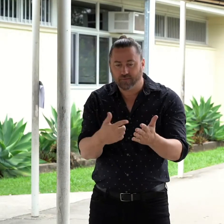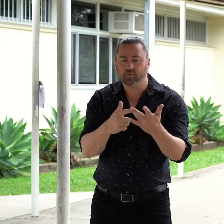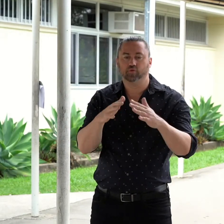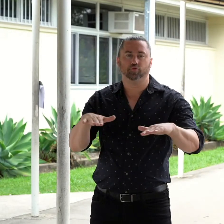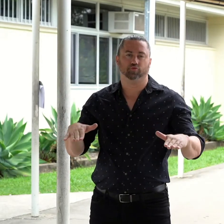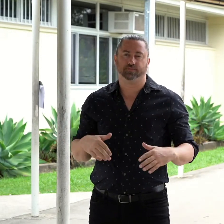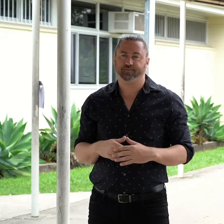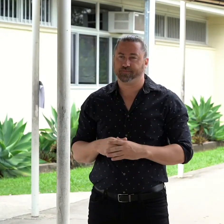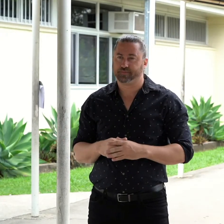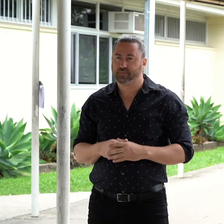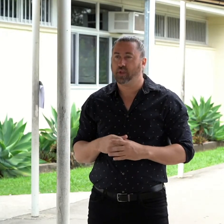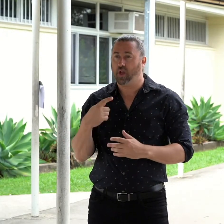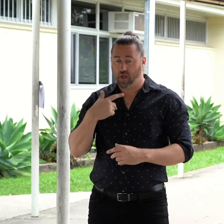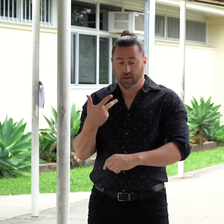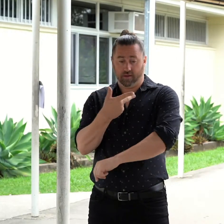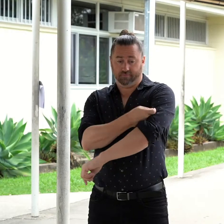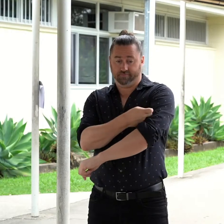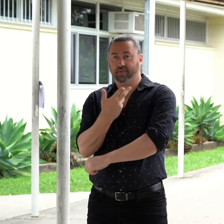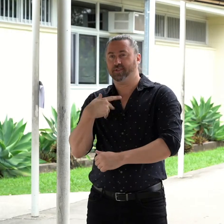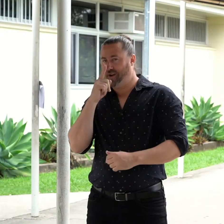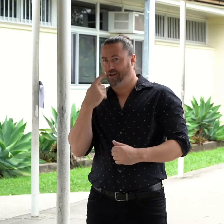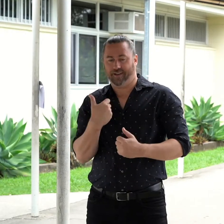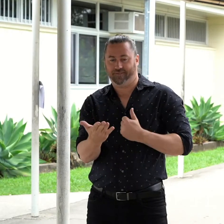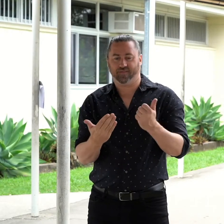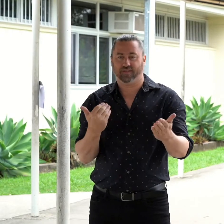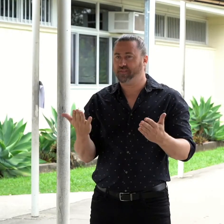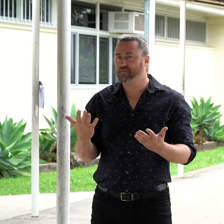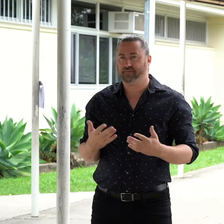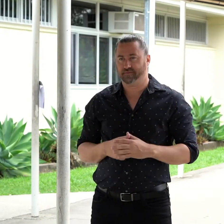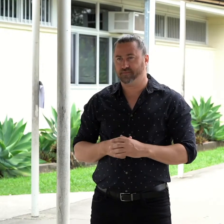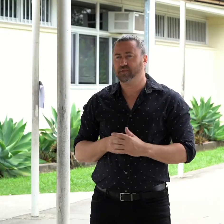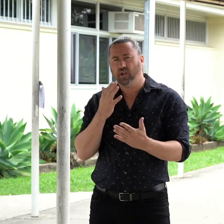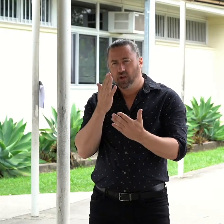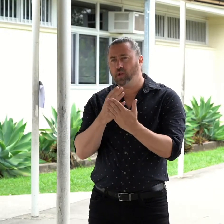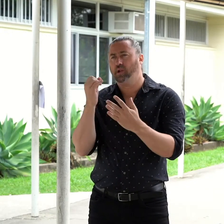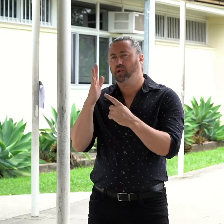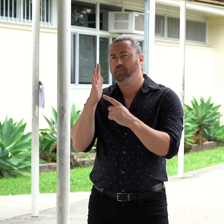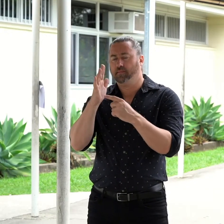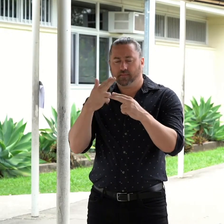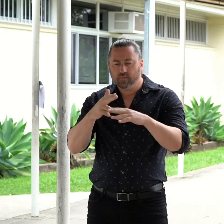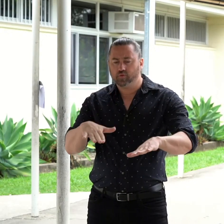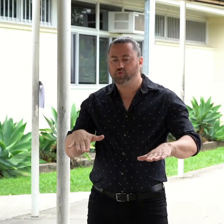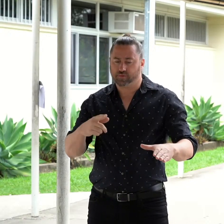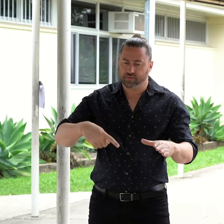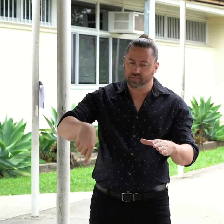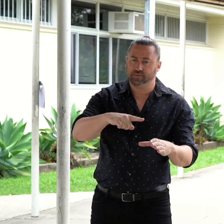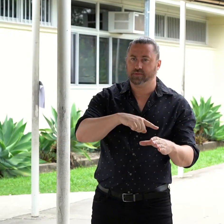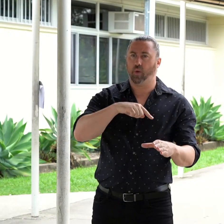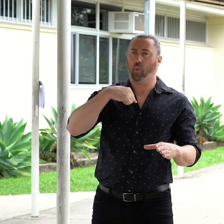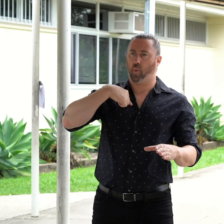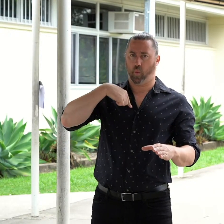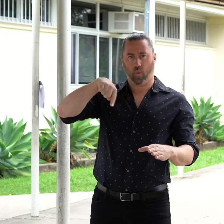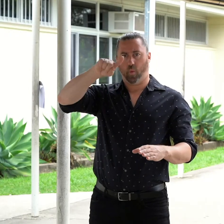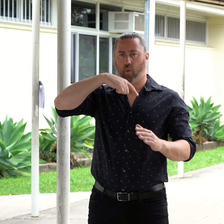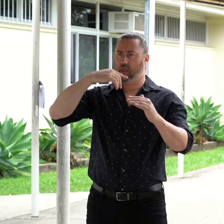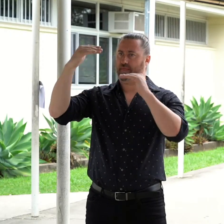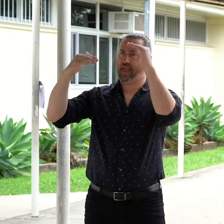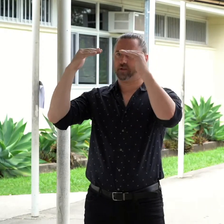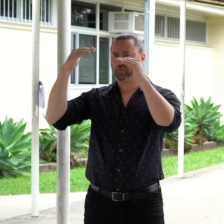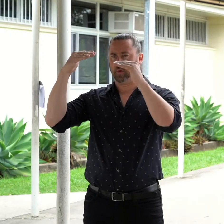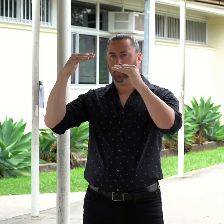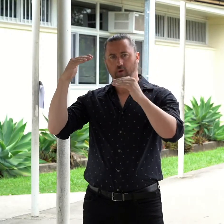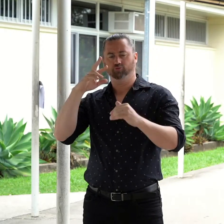vaccinated, you're less likely to transmit the disease. It's really important for kids that adults in our community are stepping up to keep them